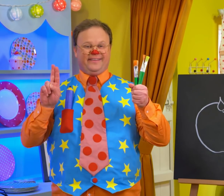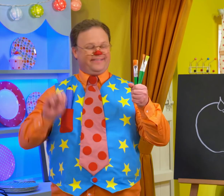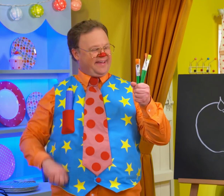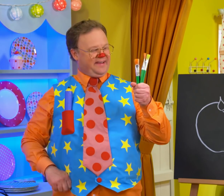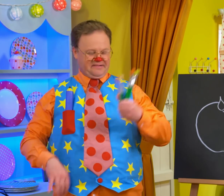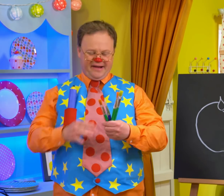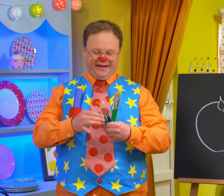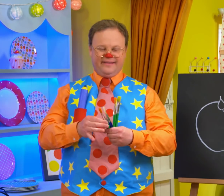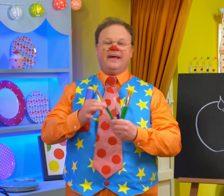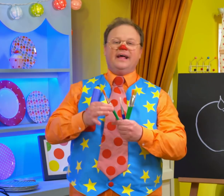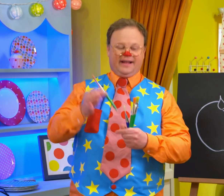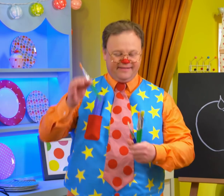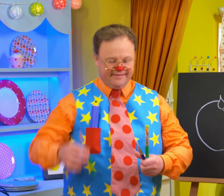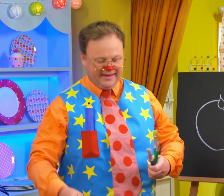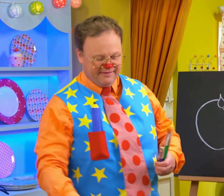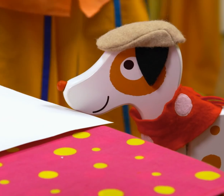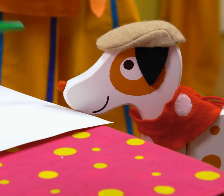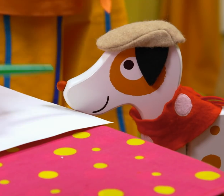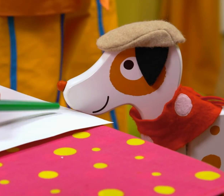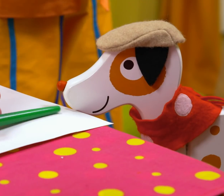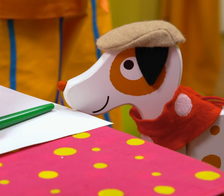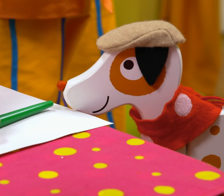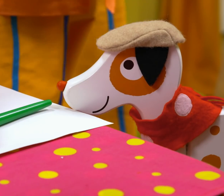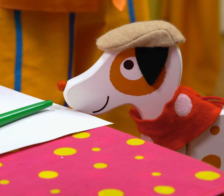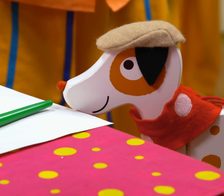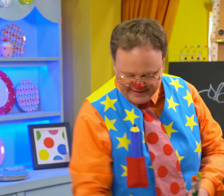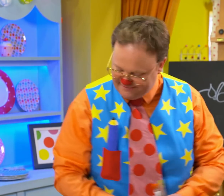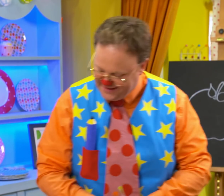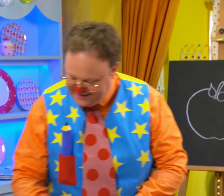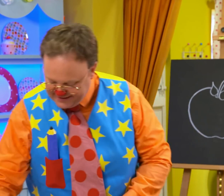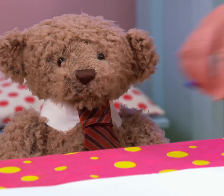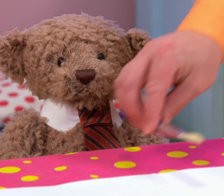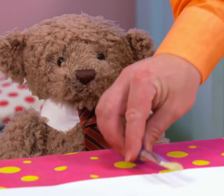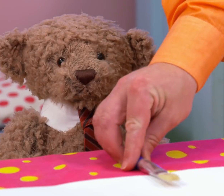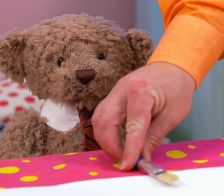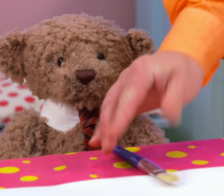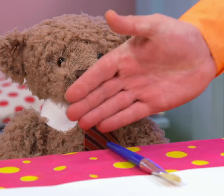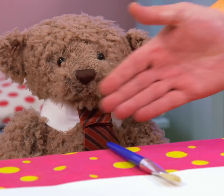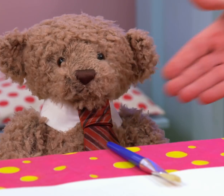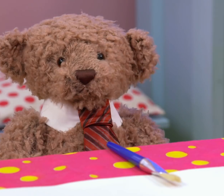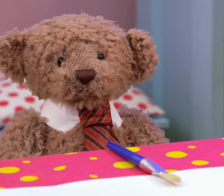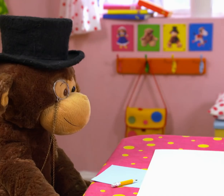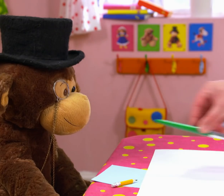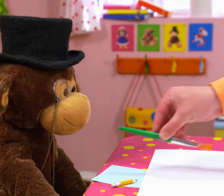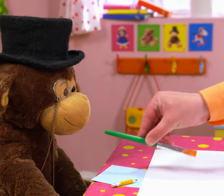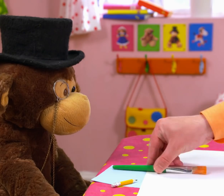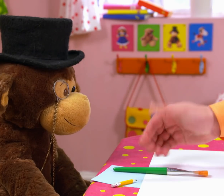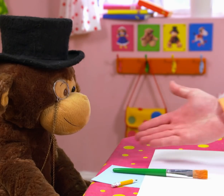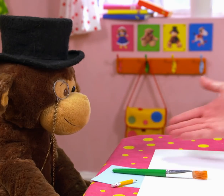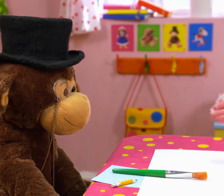Paintbrushes! Right, let's give these out. There we are. One for you, Lord Monkey,